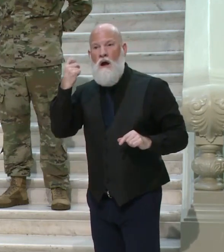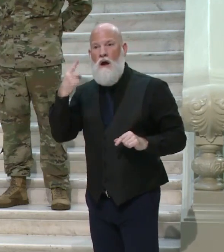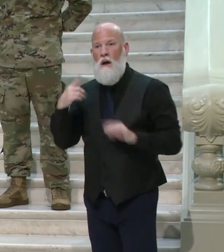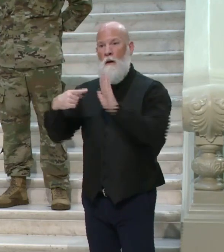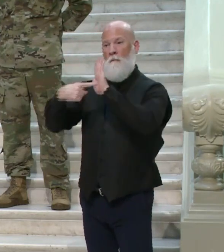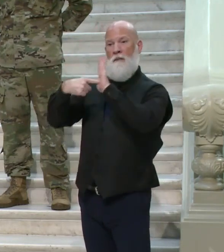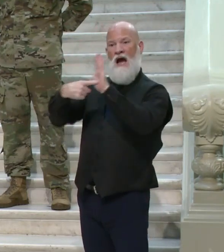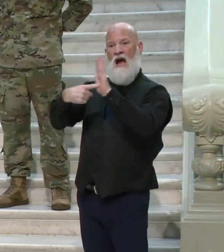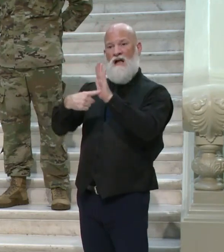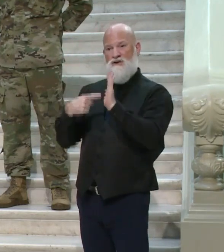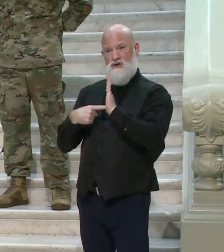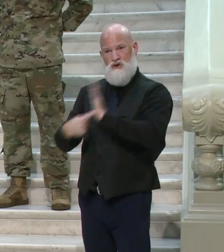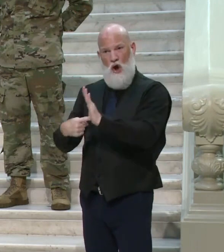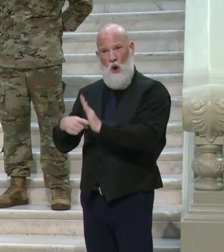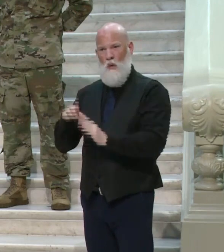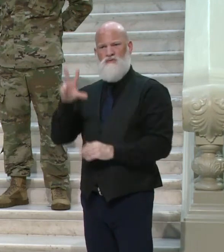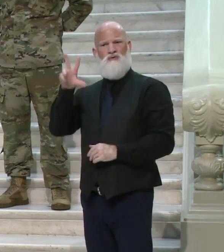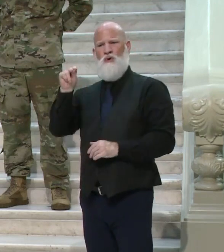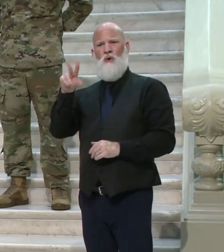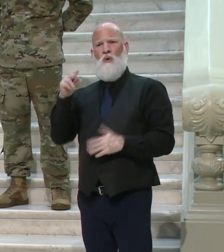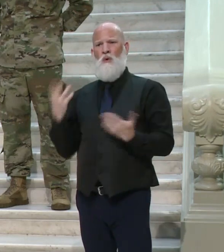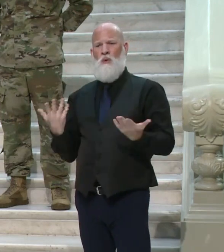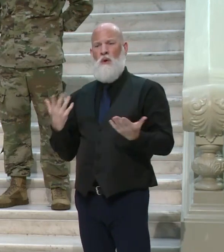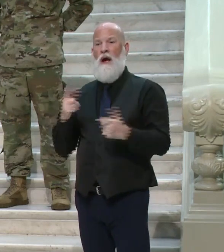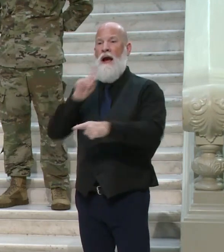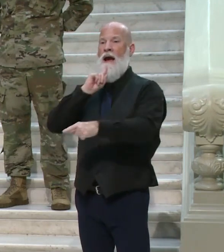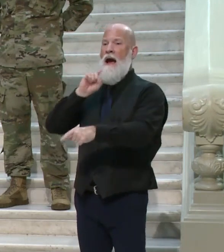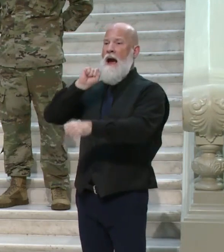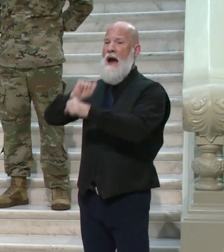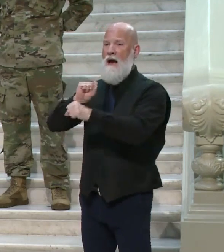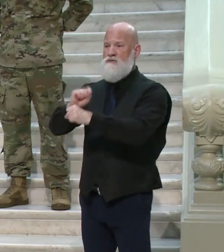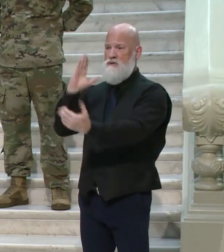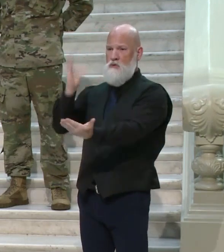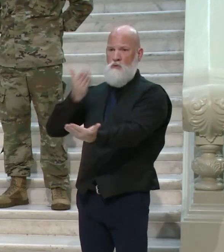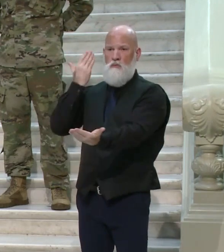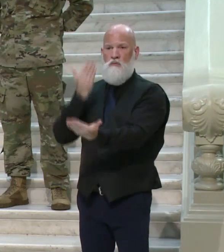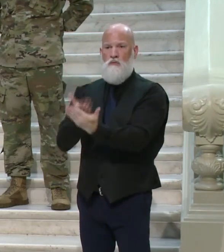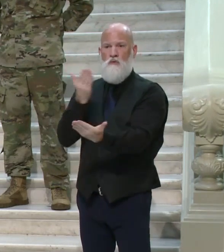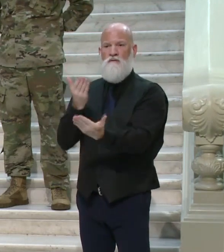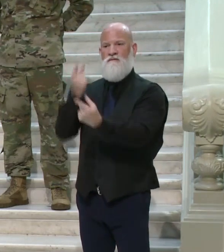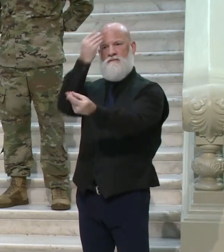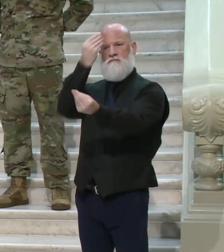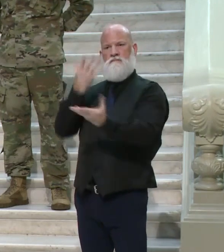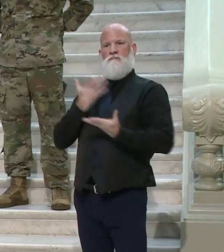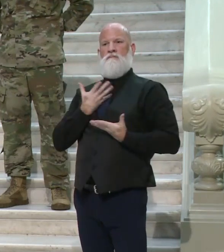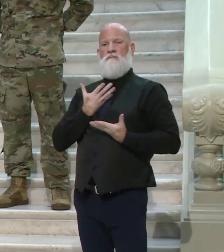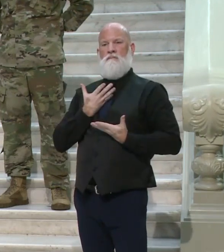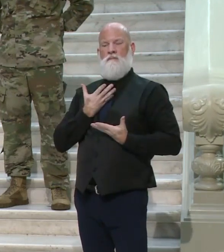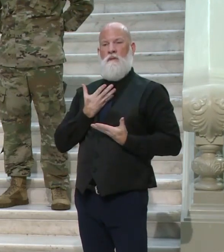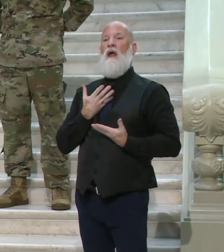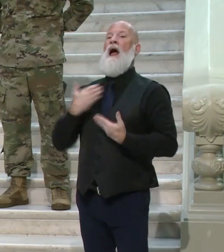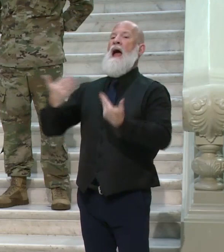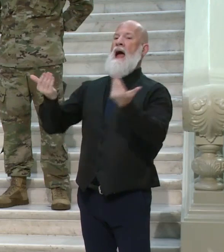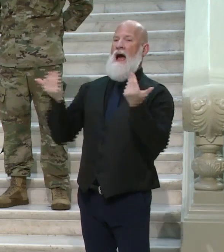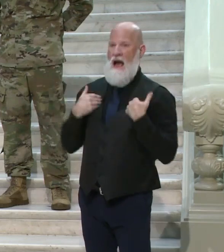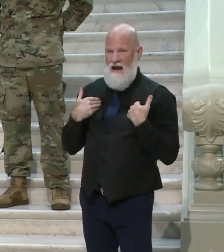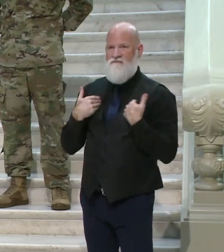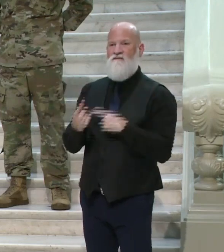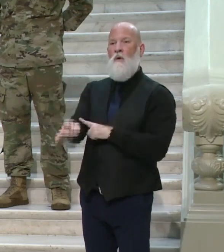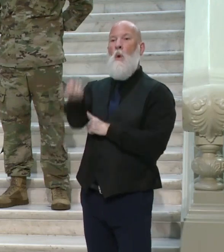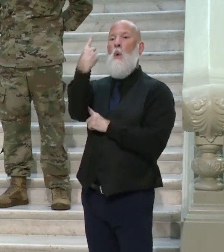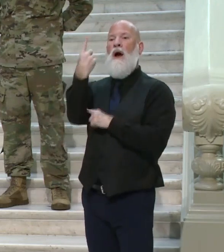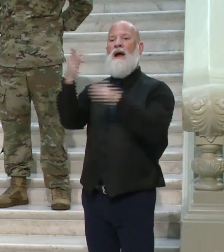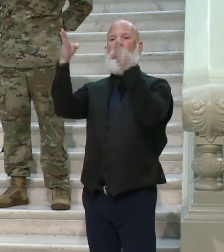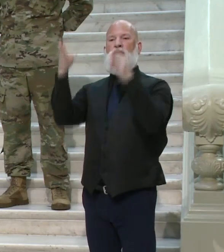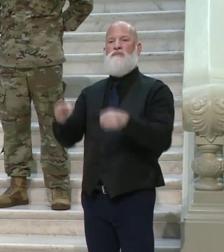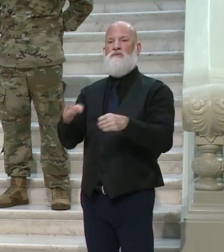an epicenter because of a big funeral, long time ago, before the public was really educated and